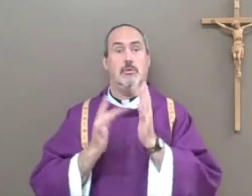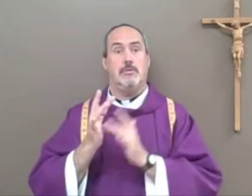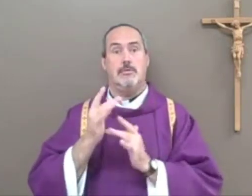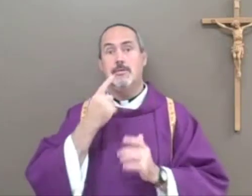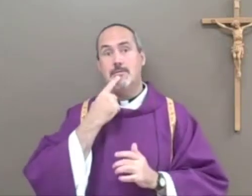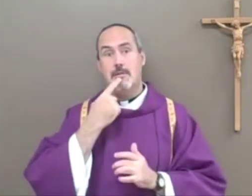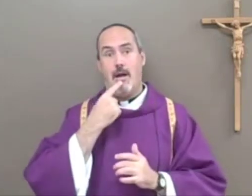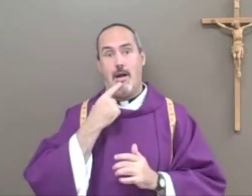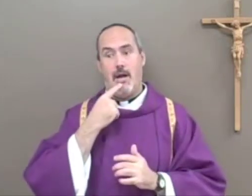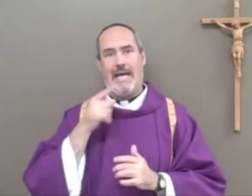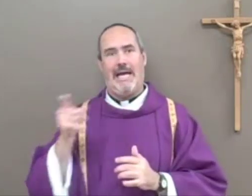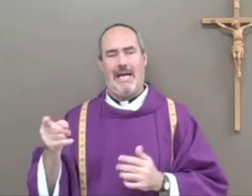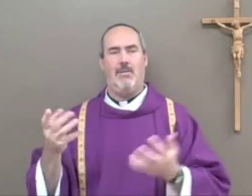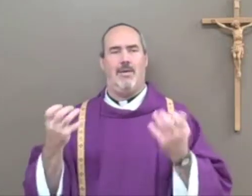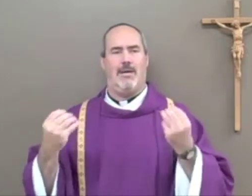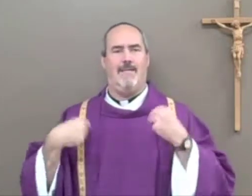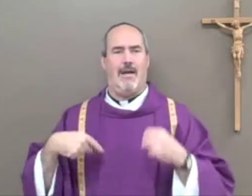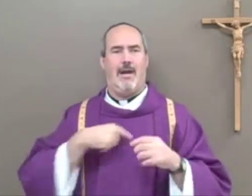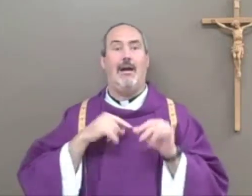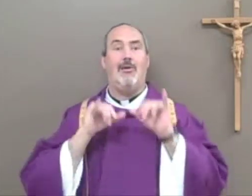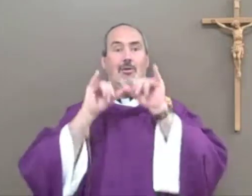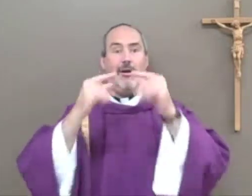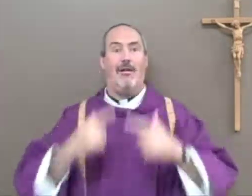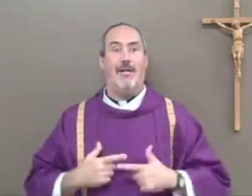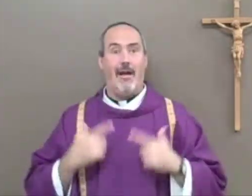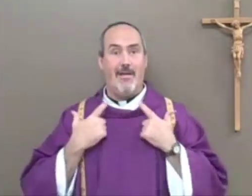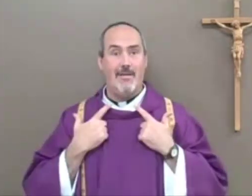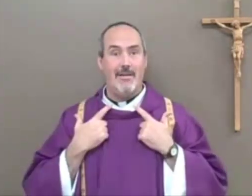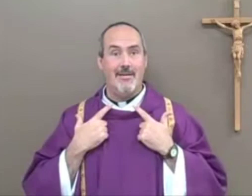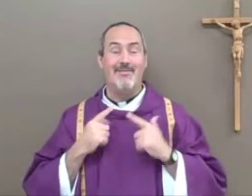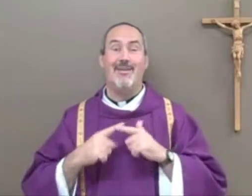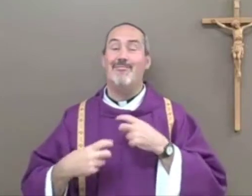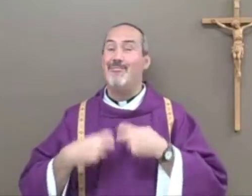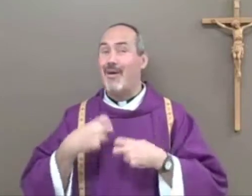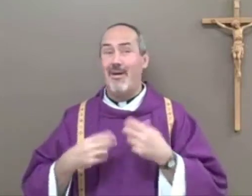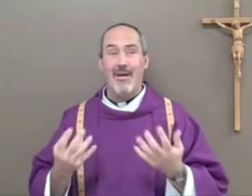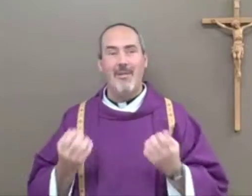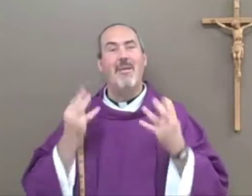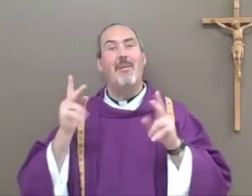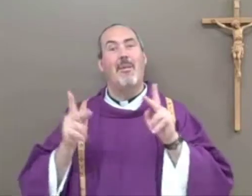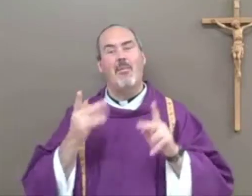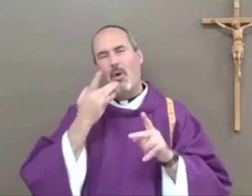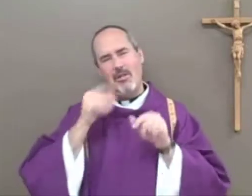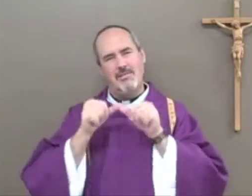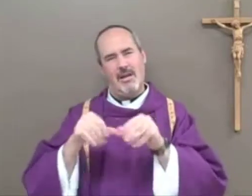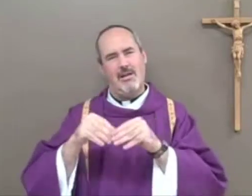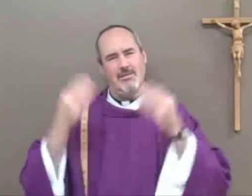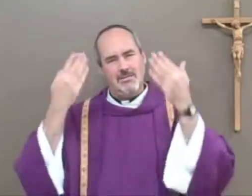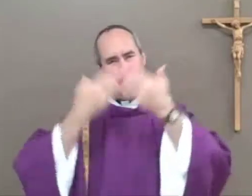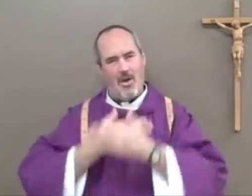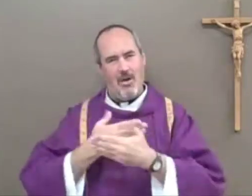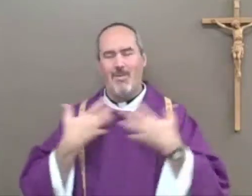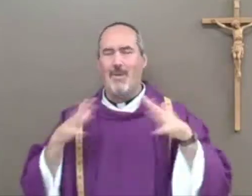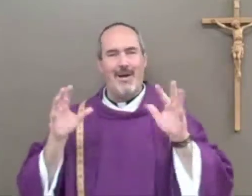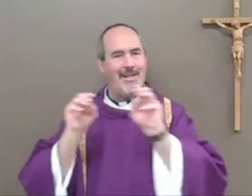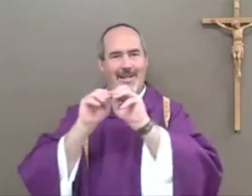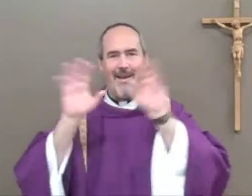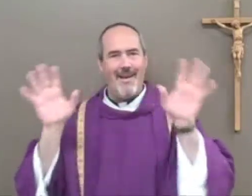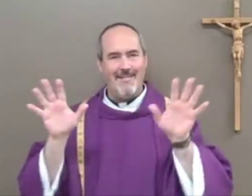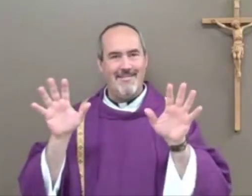It was interesting that today's gospel talked about how Jesus promised to give us everlasting life, yet how some of us don't want